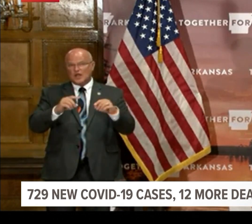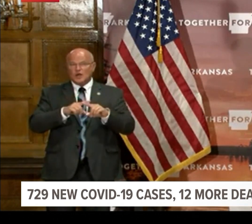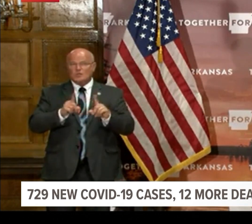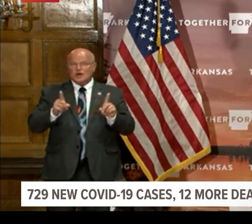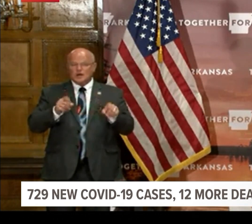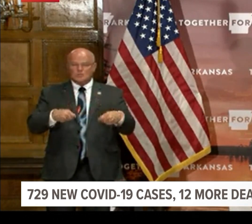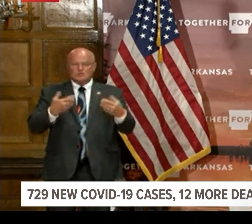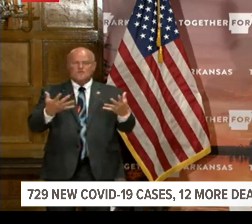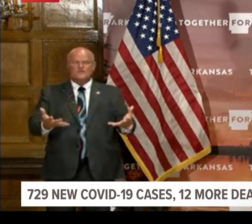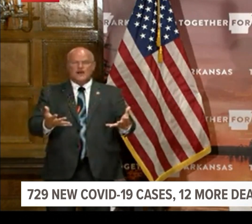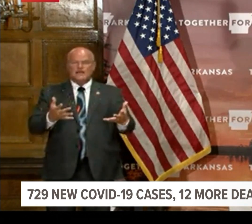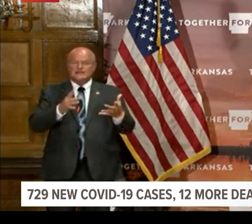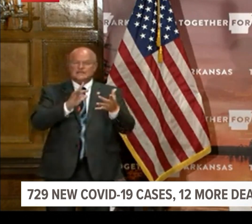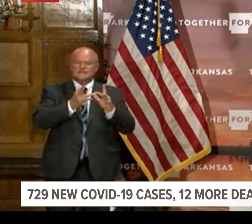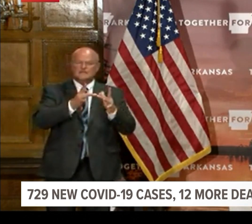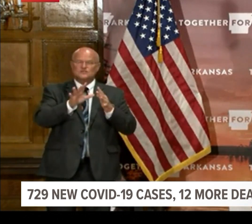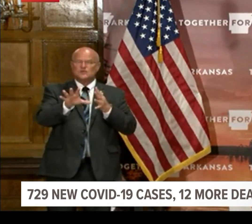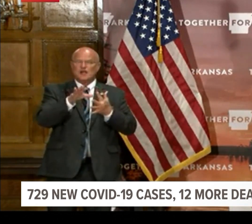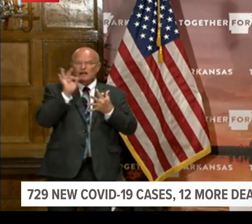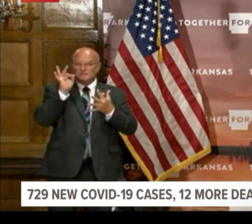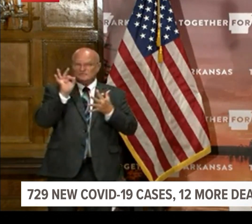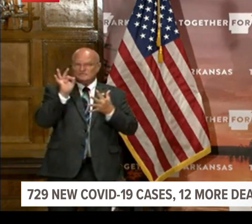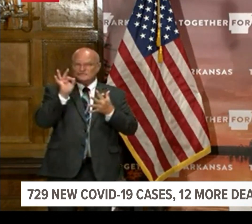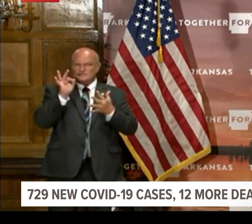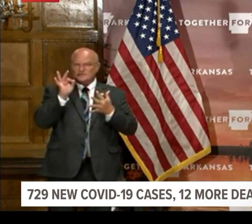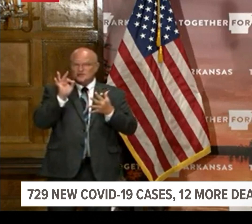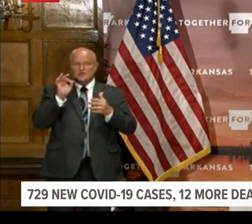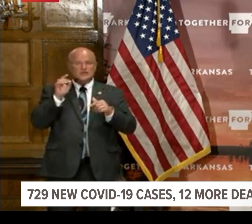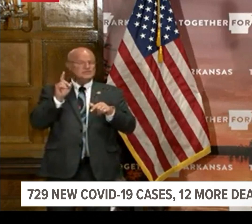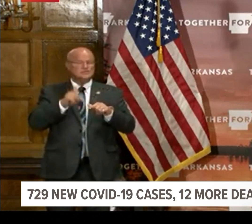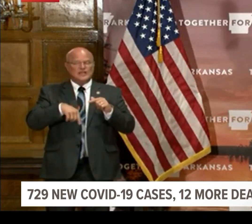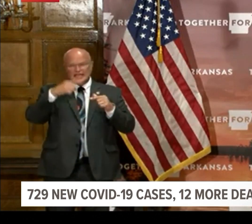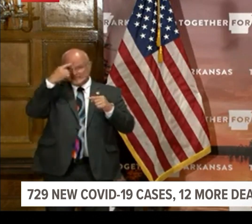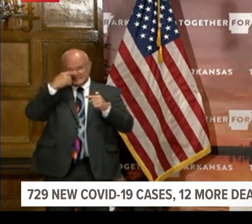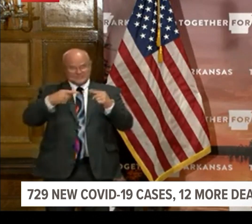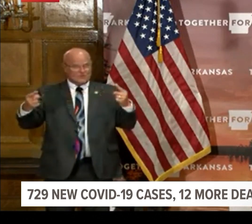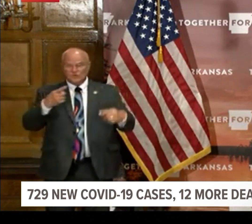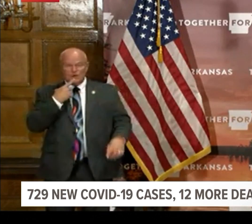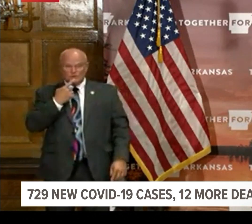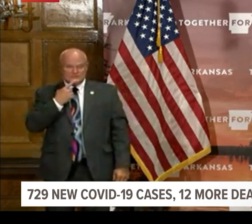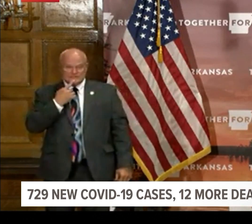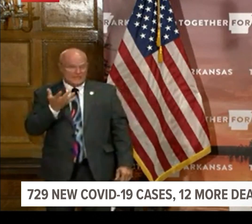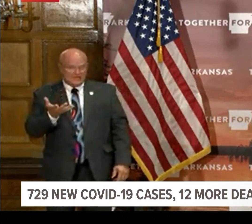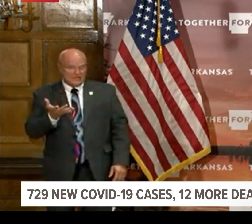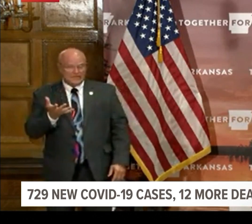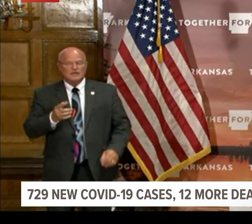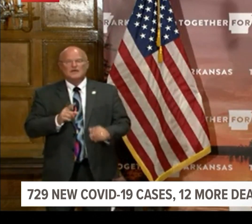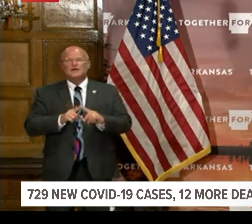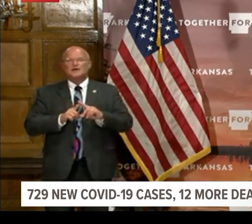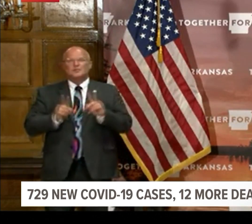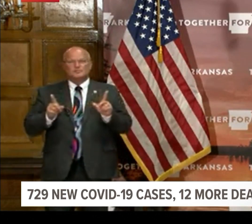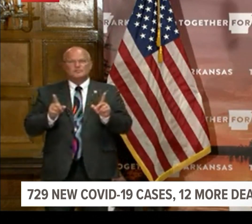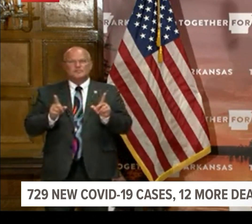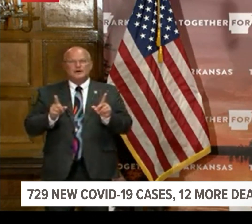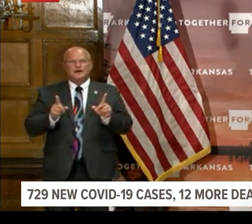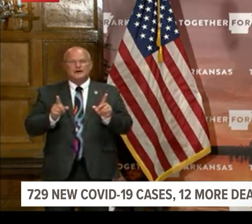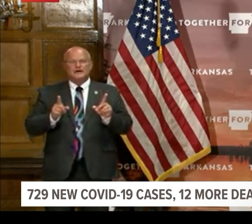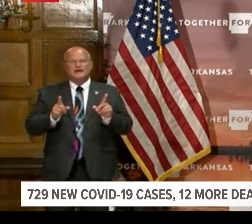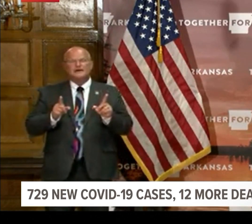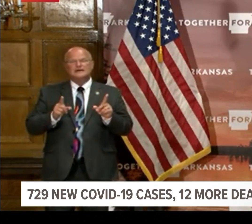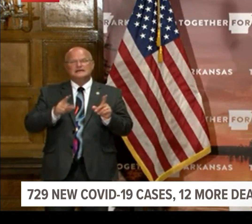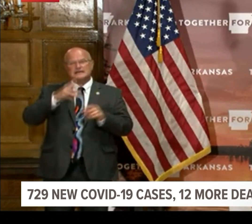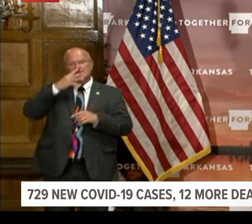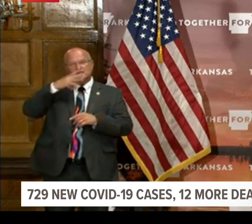we're providing a virtual option. And so you can't disagree with what was said, but it just ignores